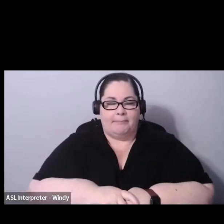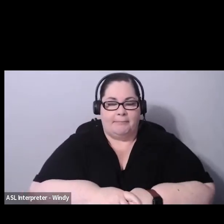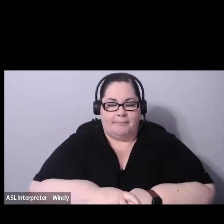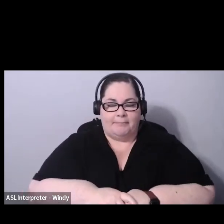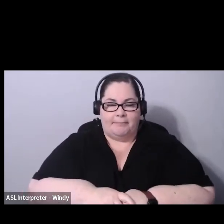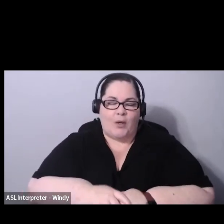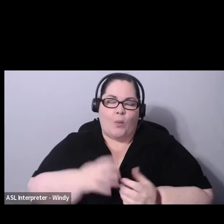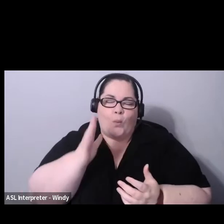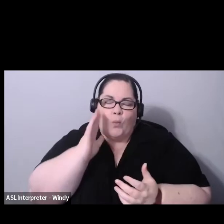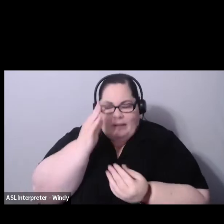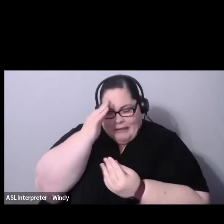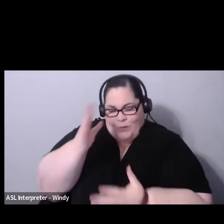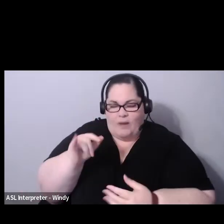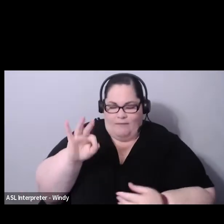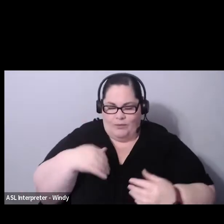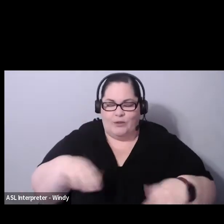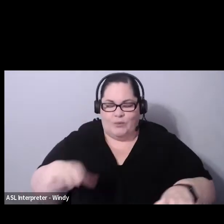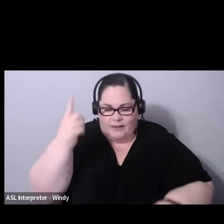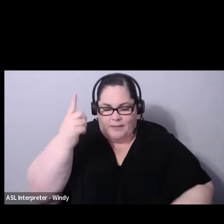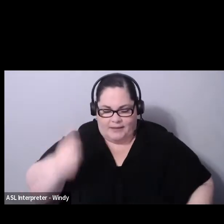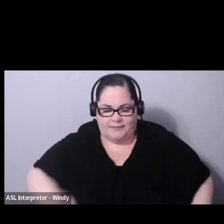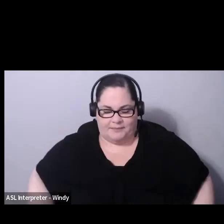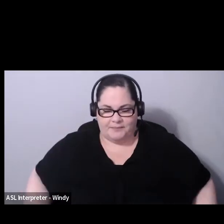you informed if we do.